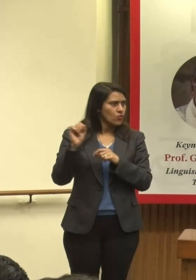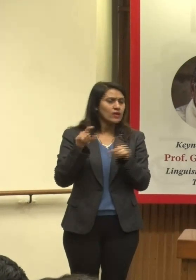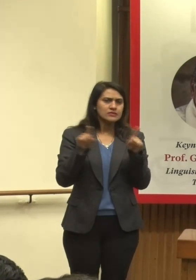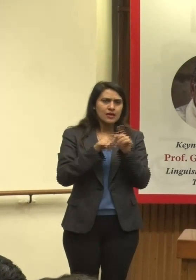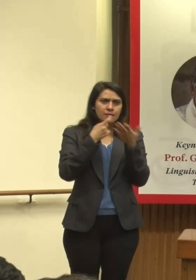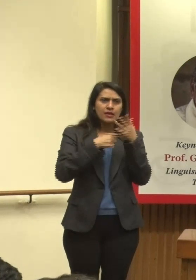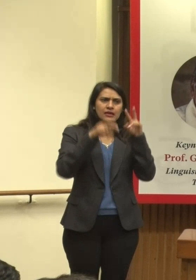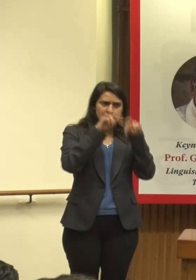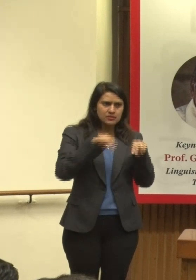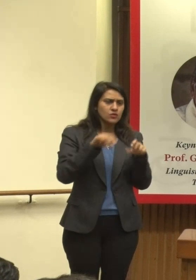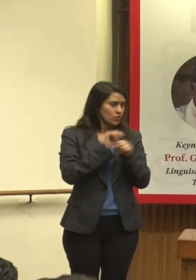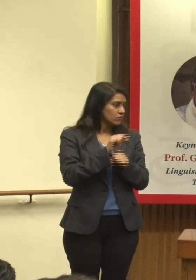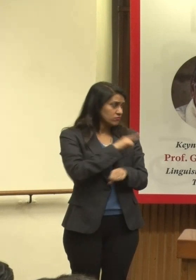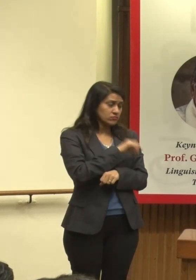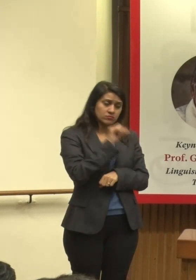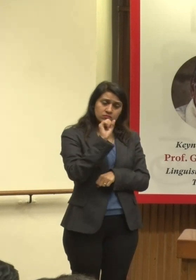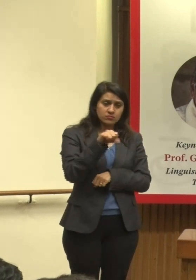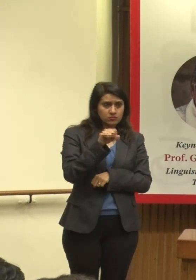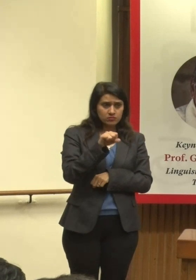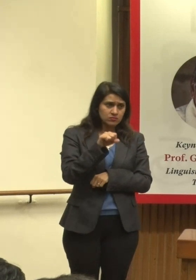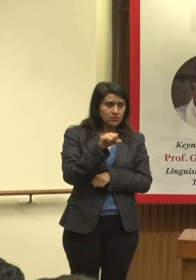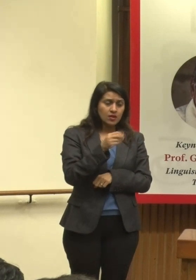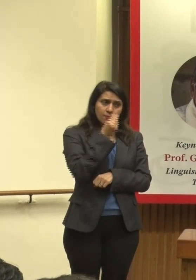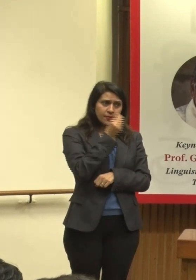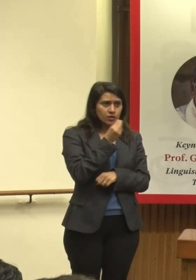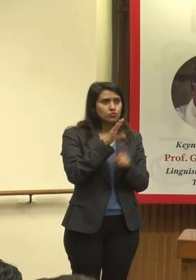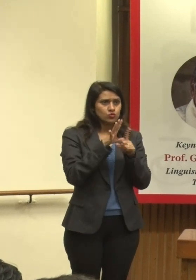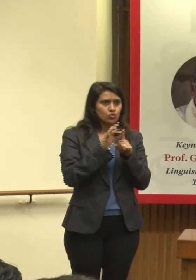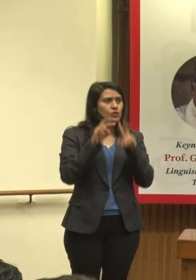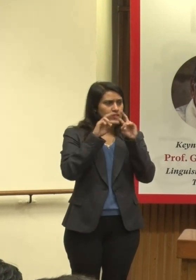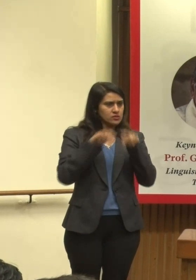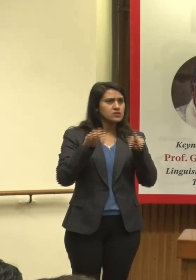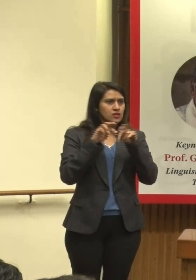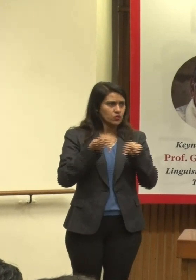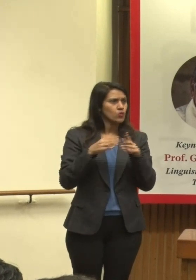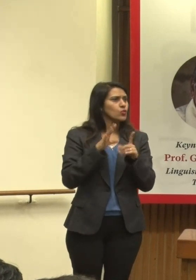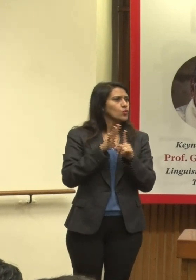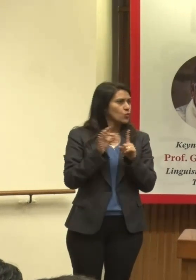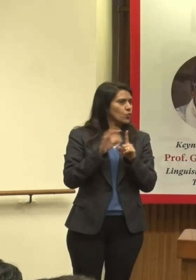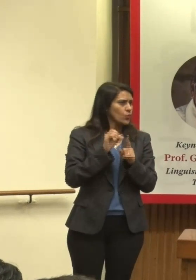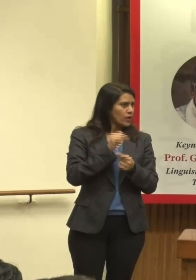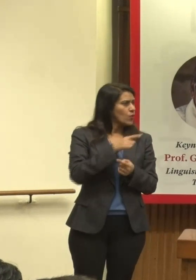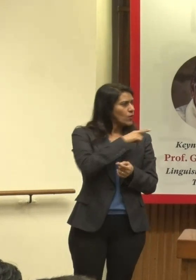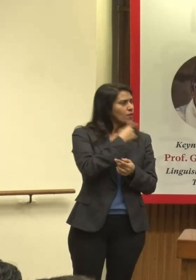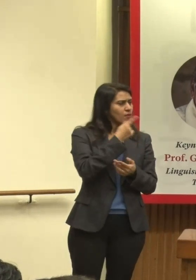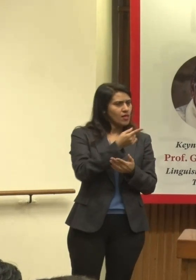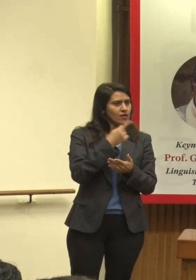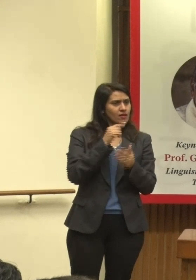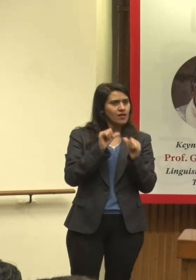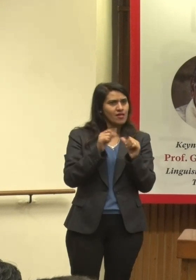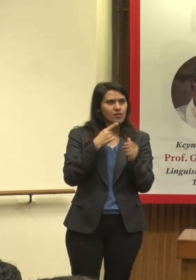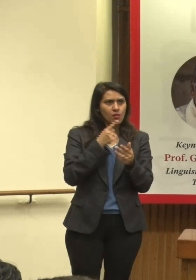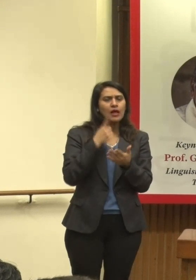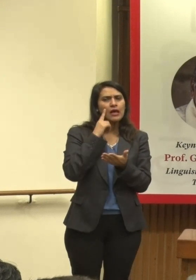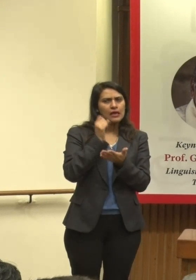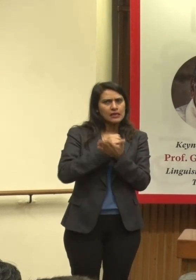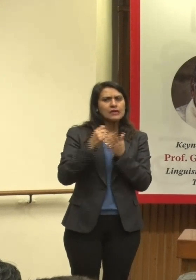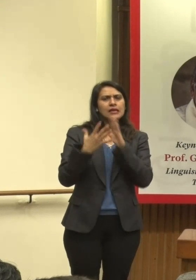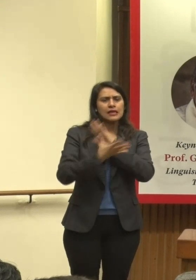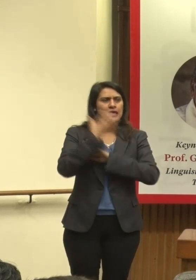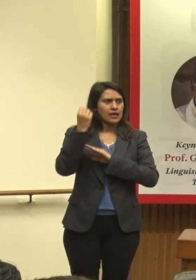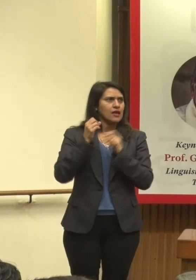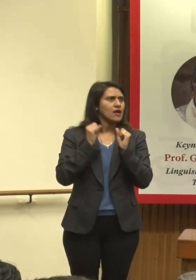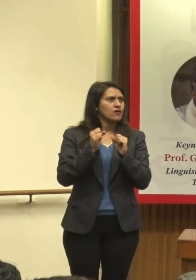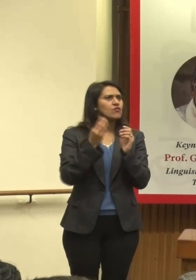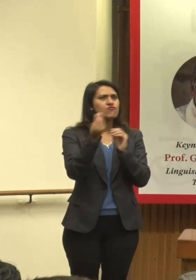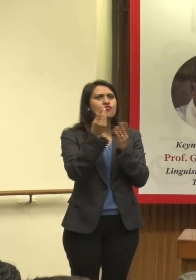ideas for people It's interested extremely in worthwhile. Please, crime and punishment. We'll certainly try. Though this data might be a little hard to get. We